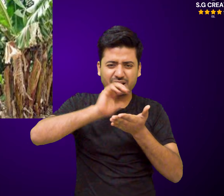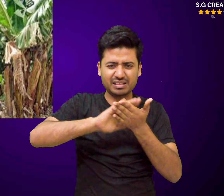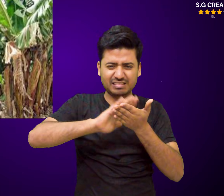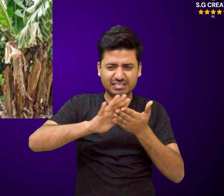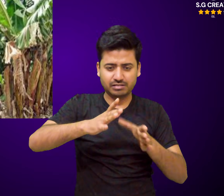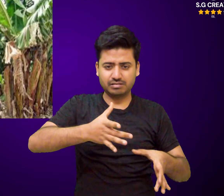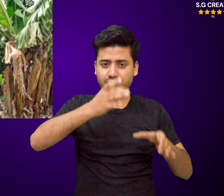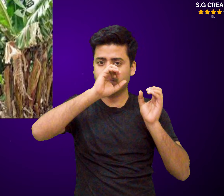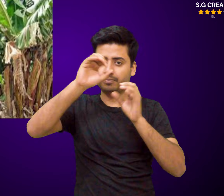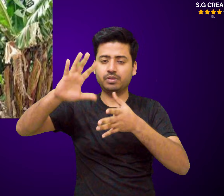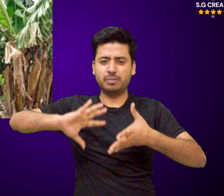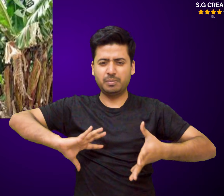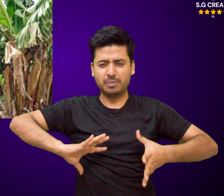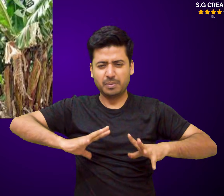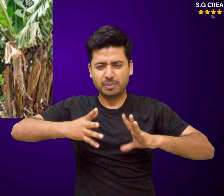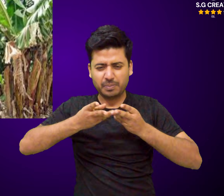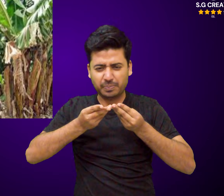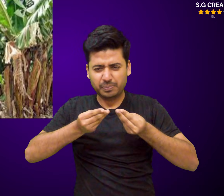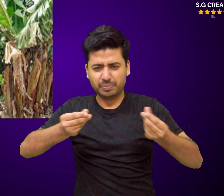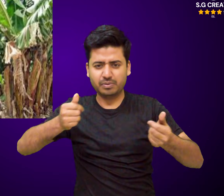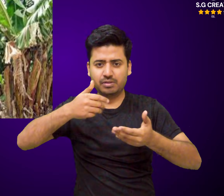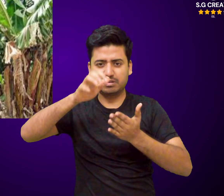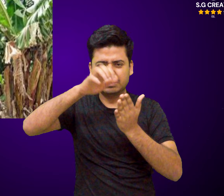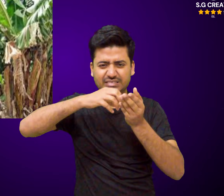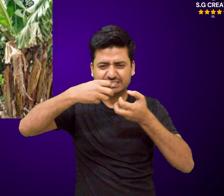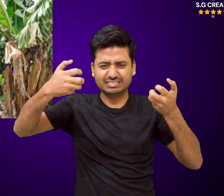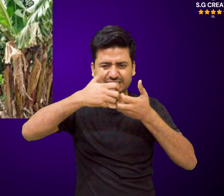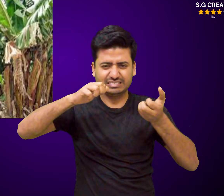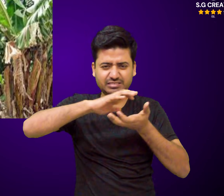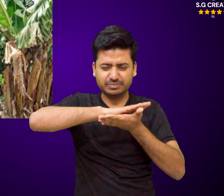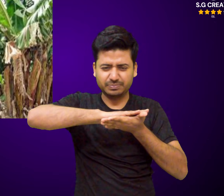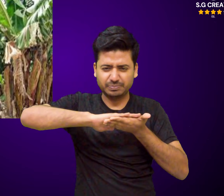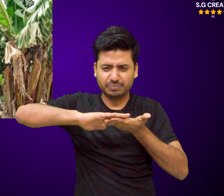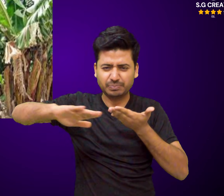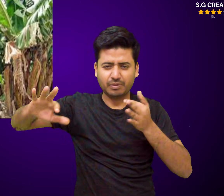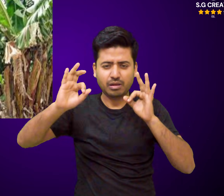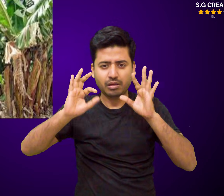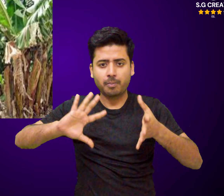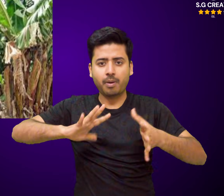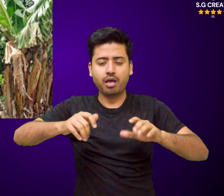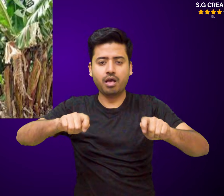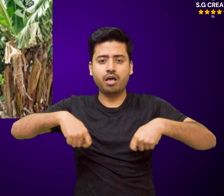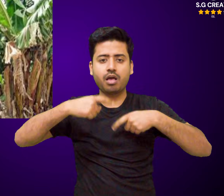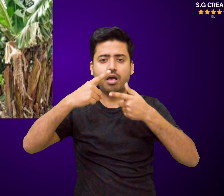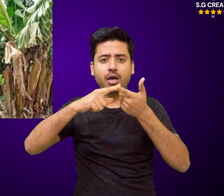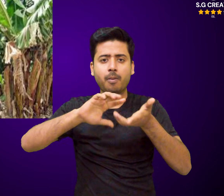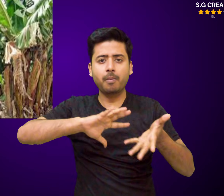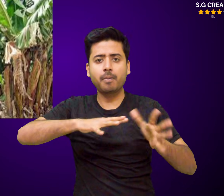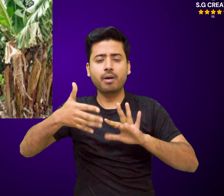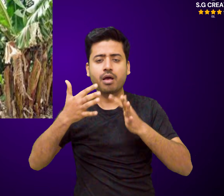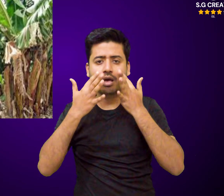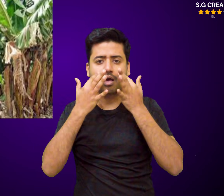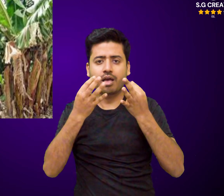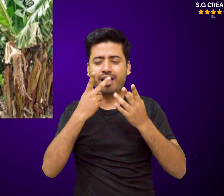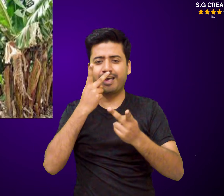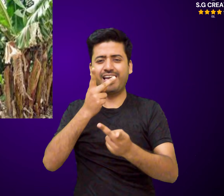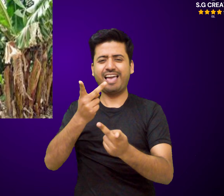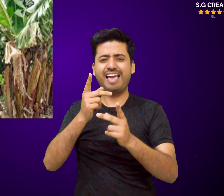soft, silk-like texture, inner sheath. Jeans are made from banana tree trunks by harvesting the agricultural waste of the